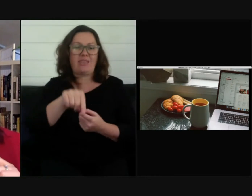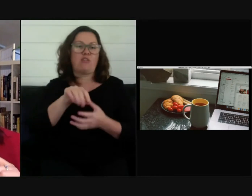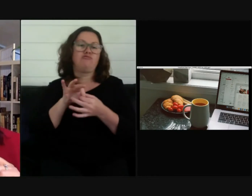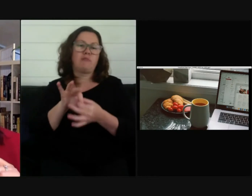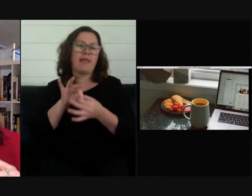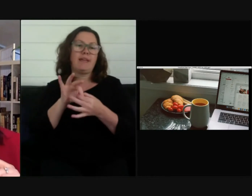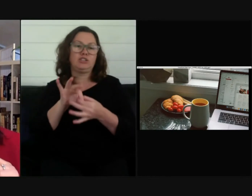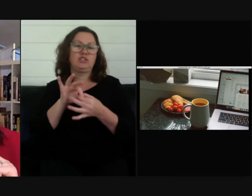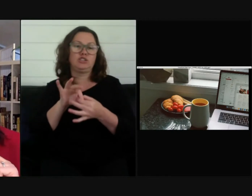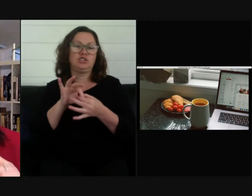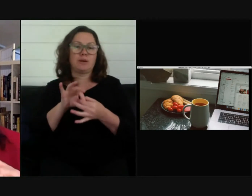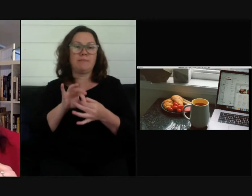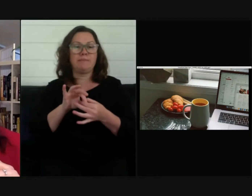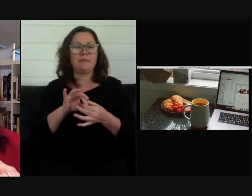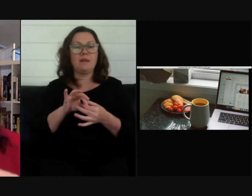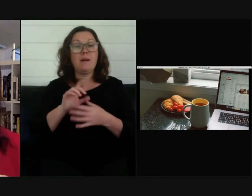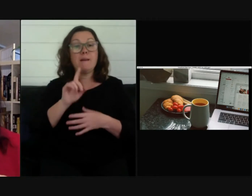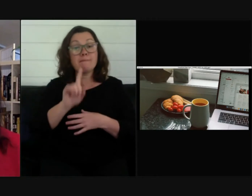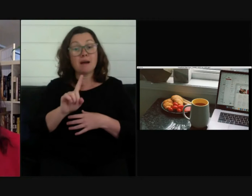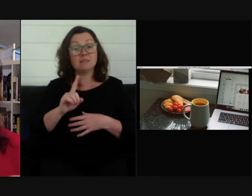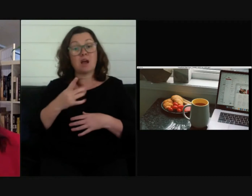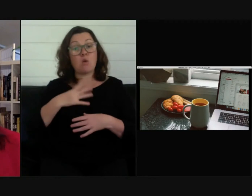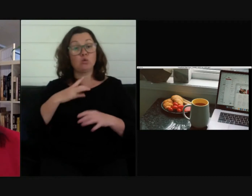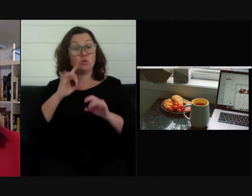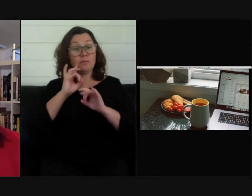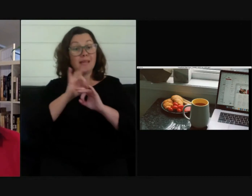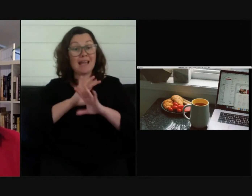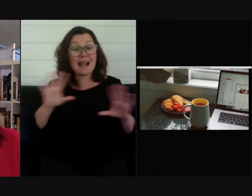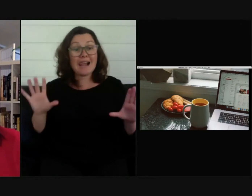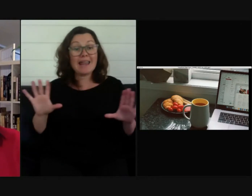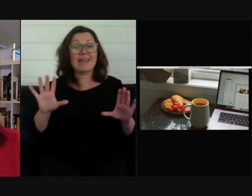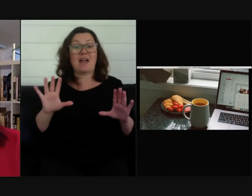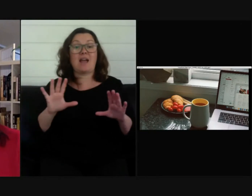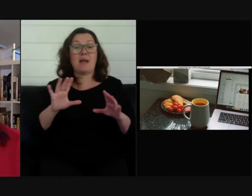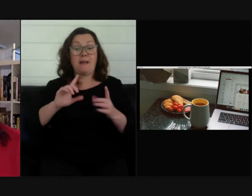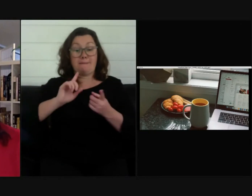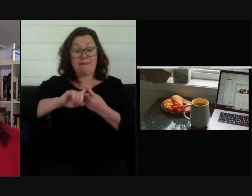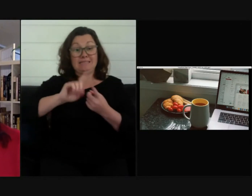that relationship by making desperate phone calls and